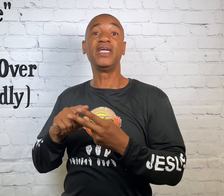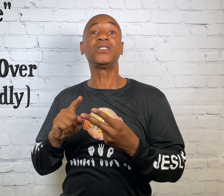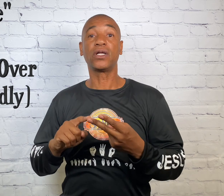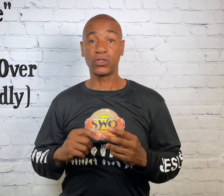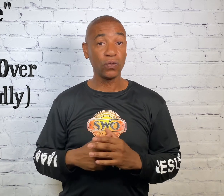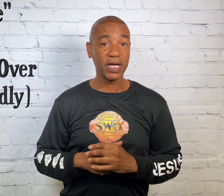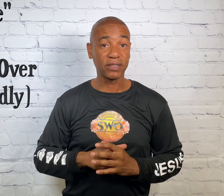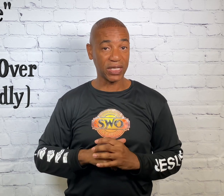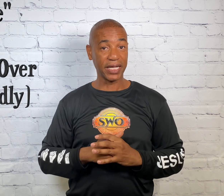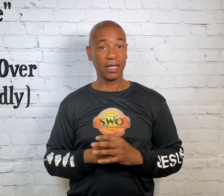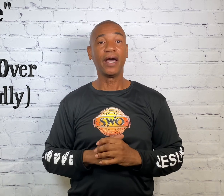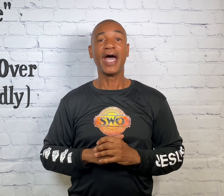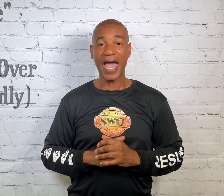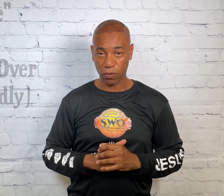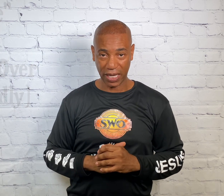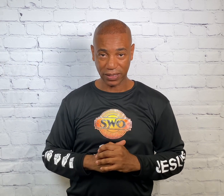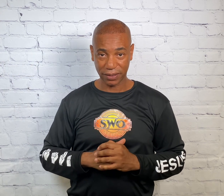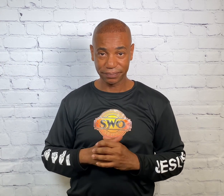These are the 2 ways of signing aggregate.